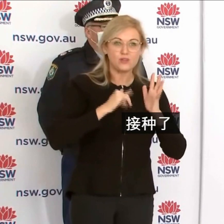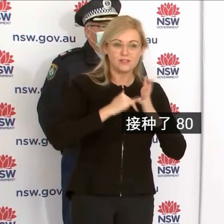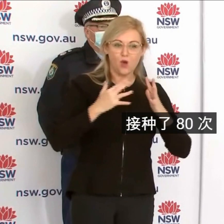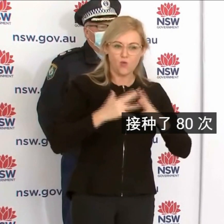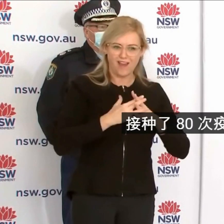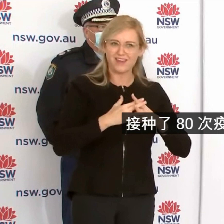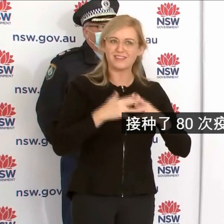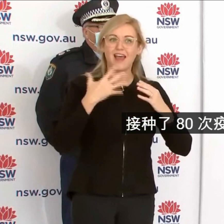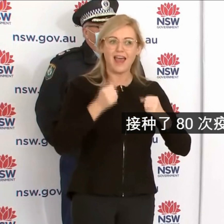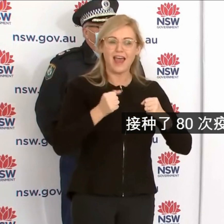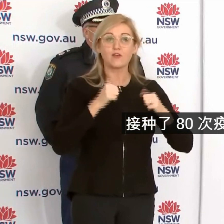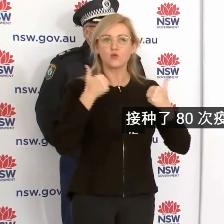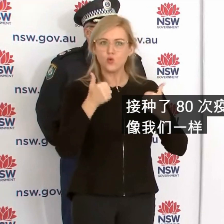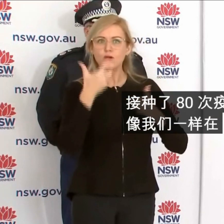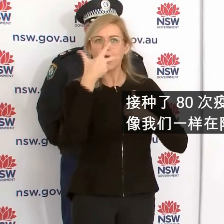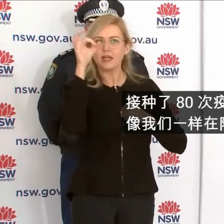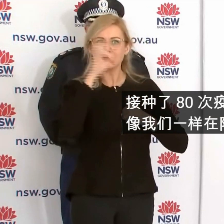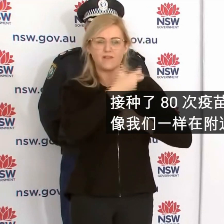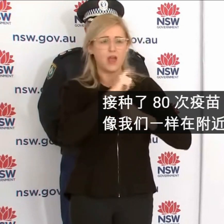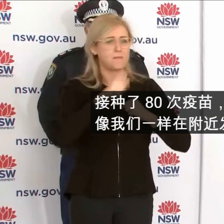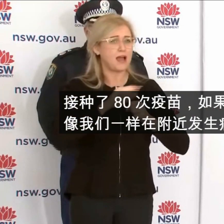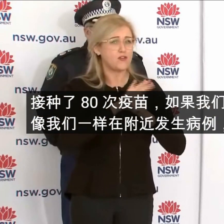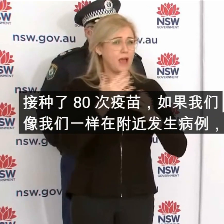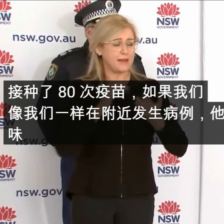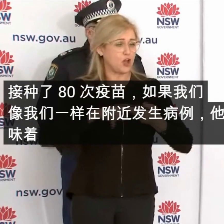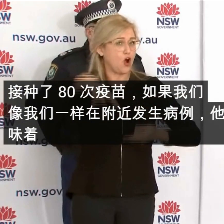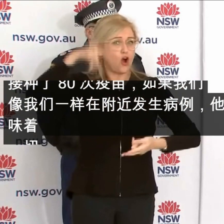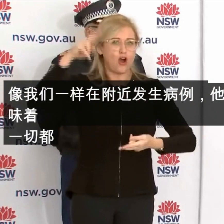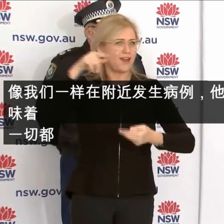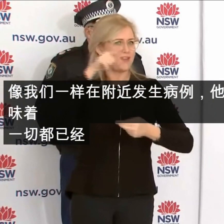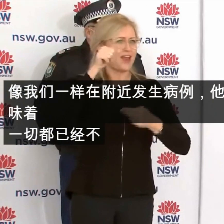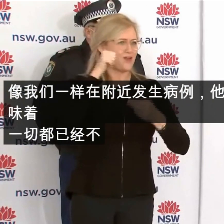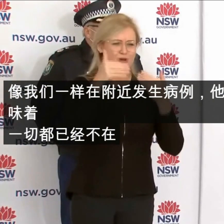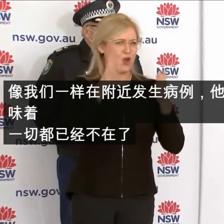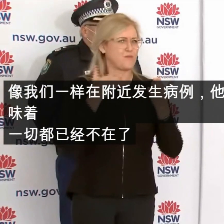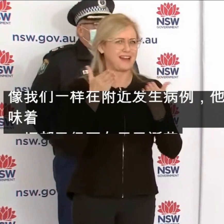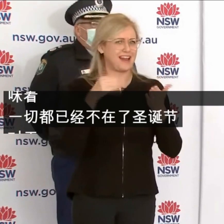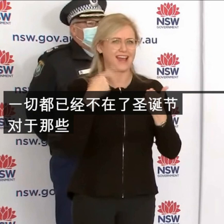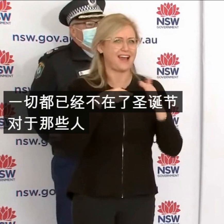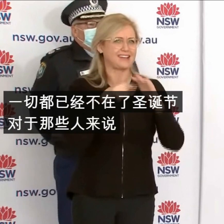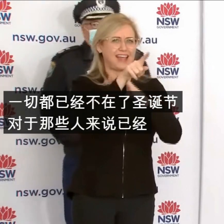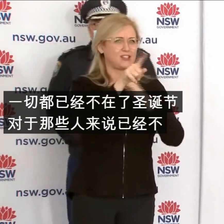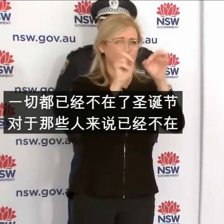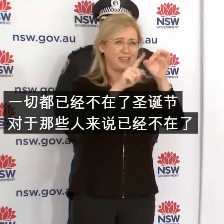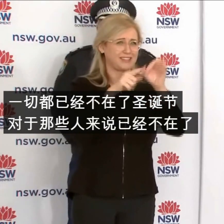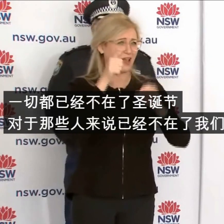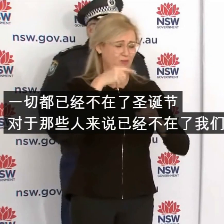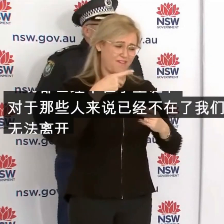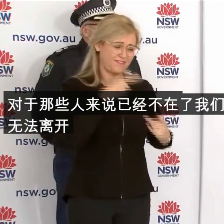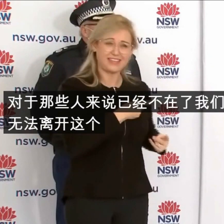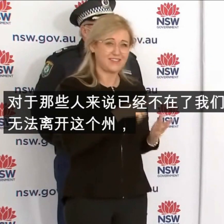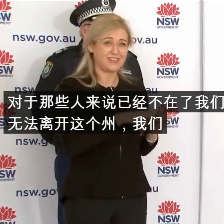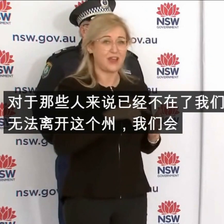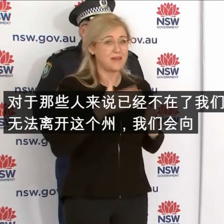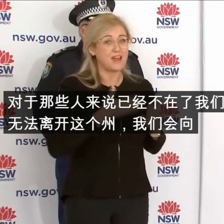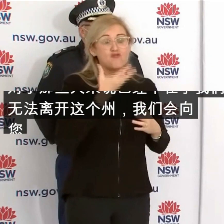80% vaccination, if we have cases anywhere near like we do today. This means that everything's off the table. Christmas is off the table for people. We won't